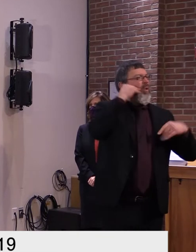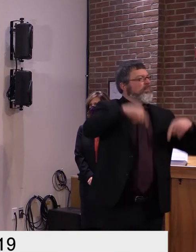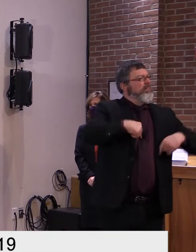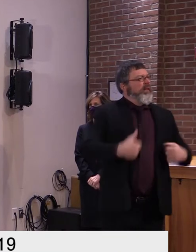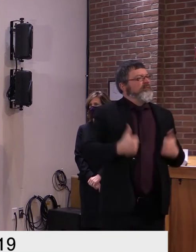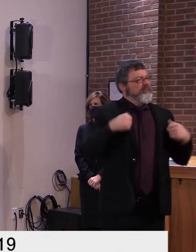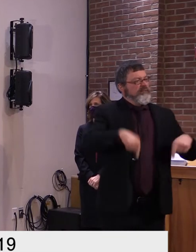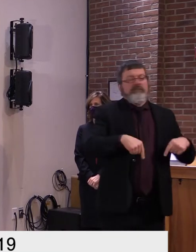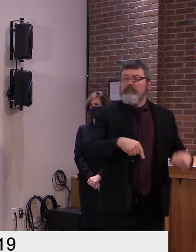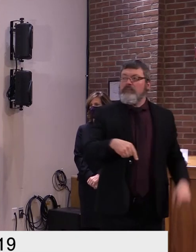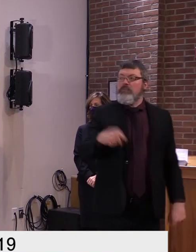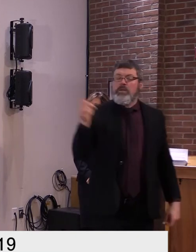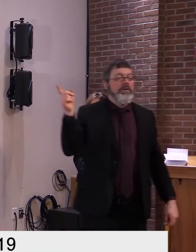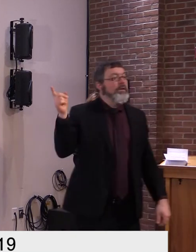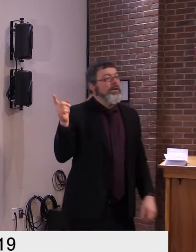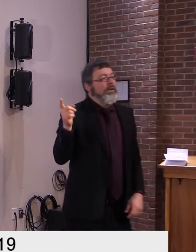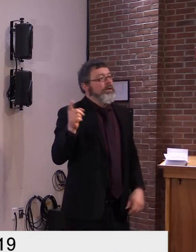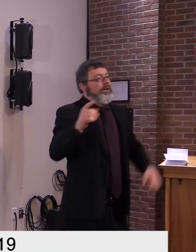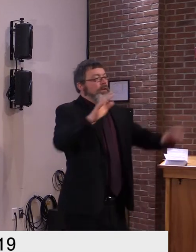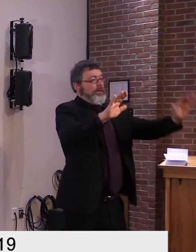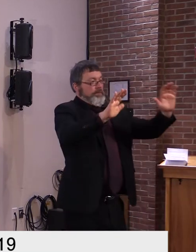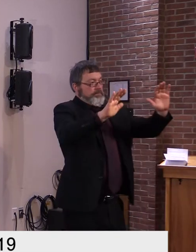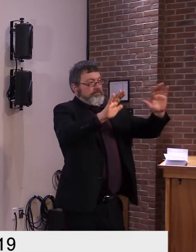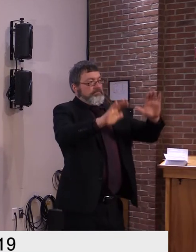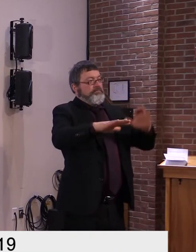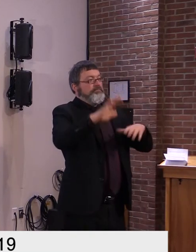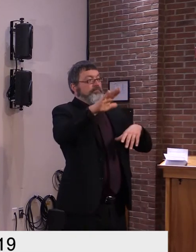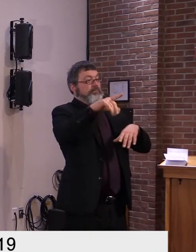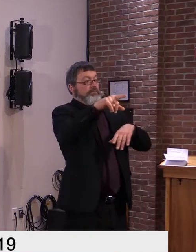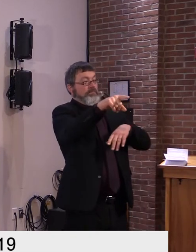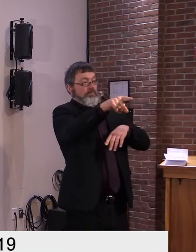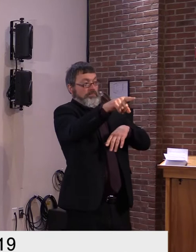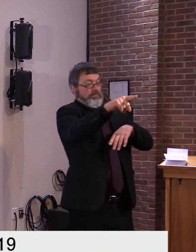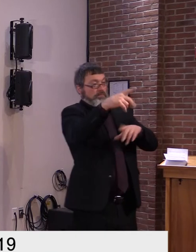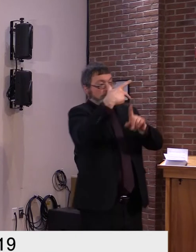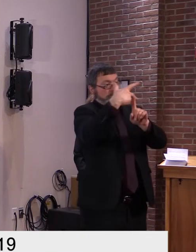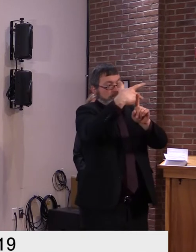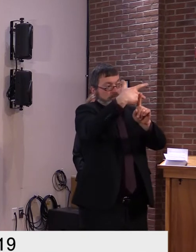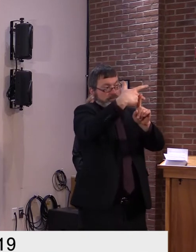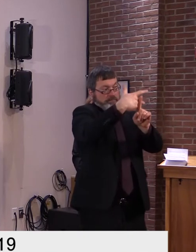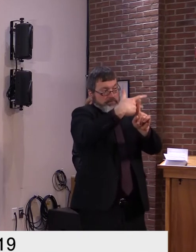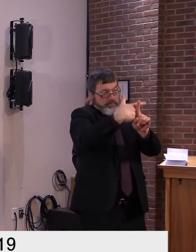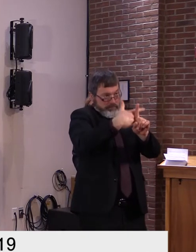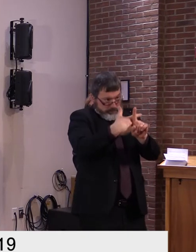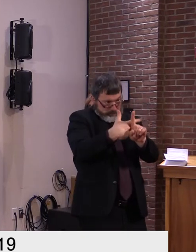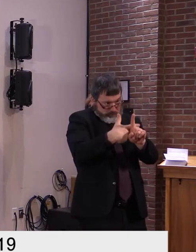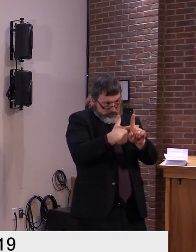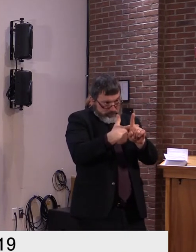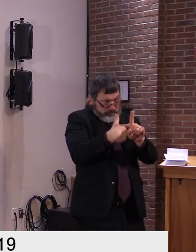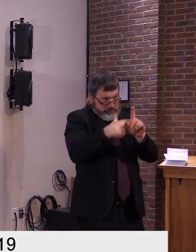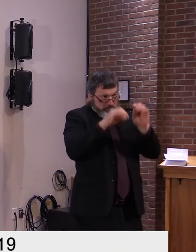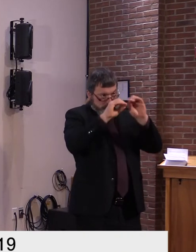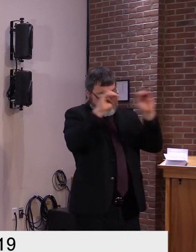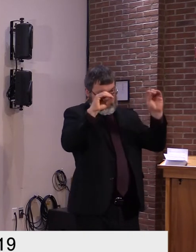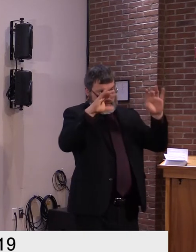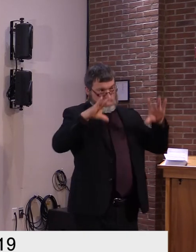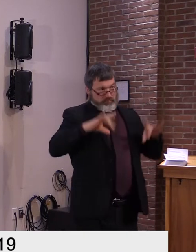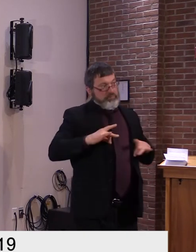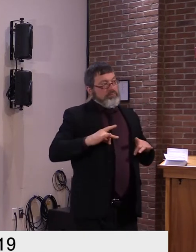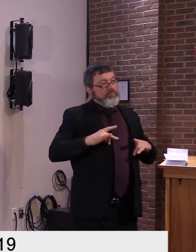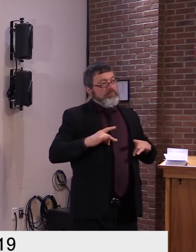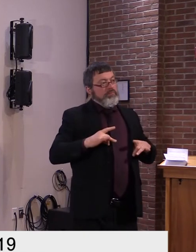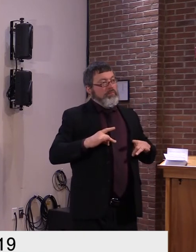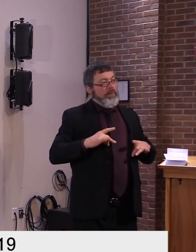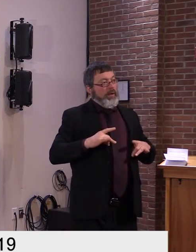3 months since they actually were infected, we don't know the duration of someone's immunity, and we don't know that